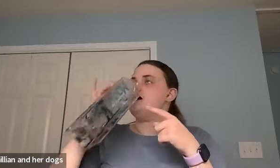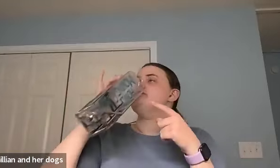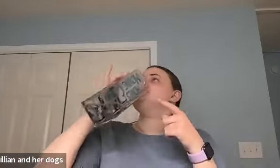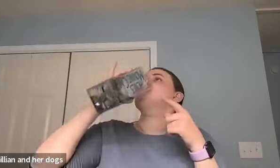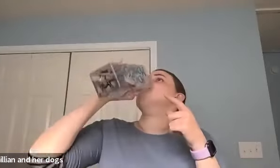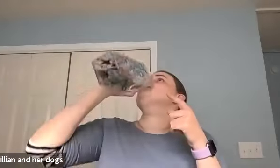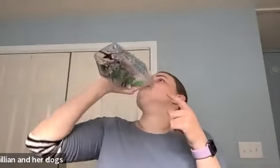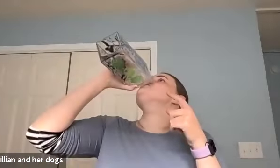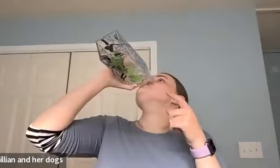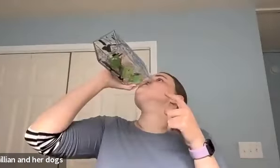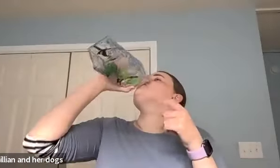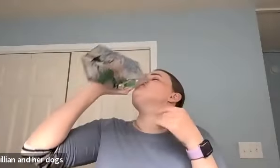have is